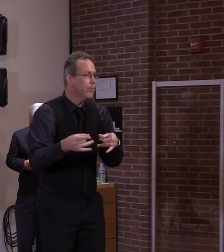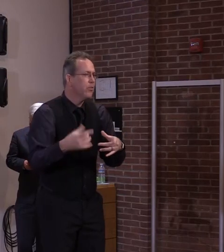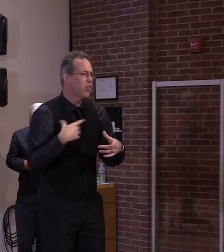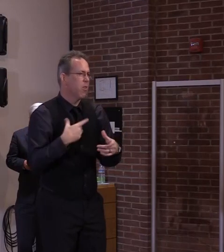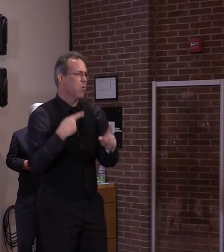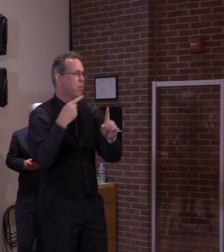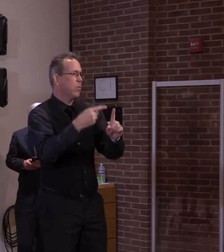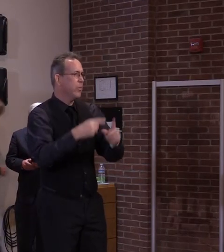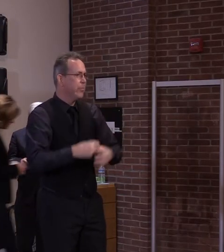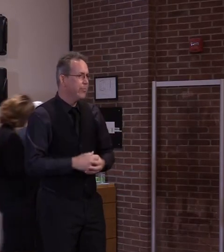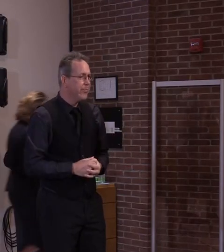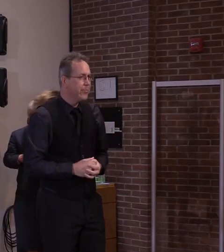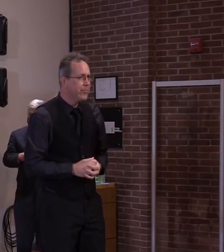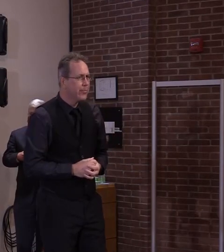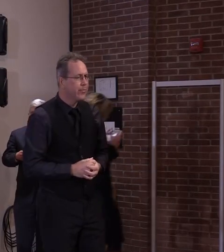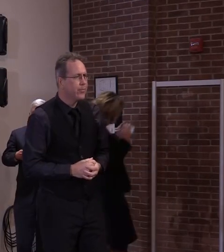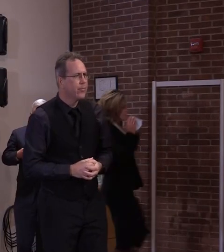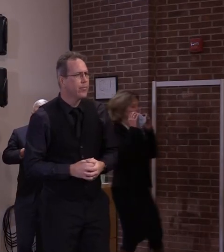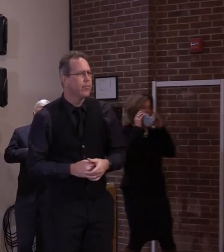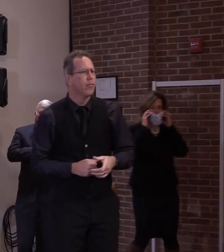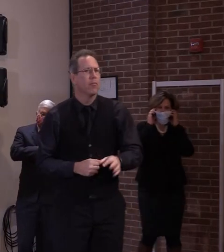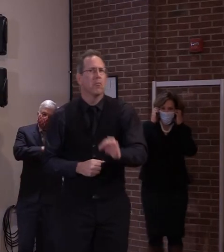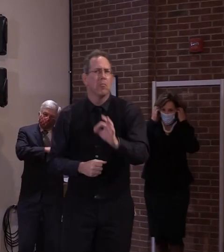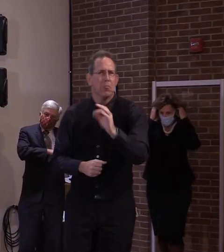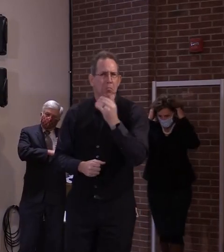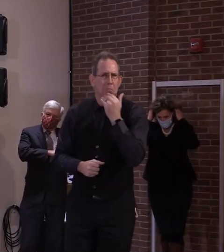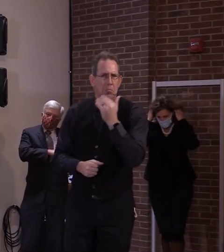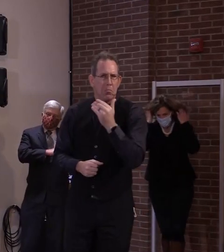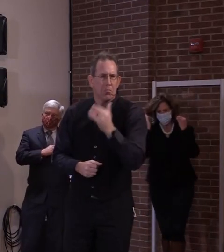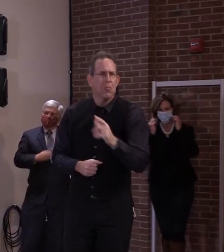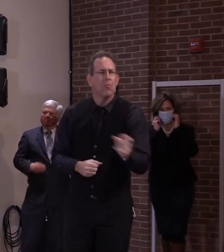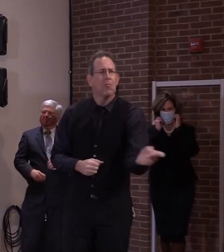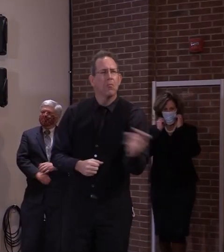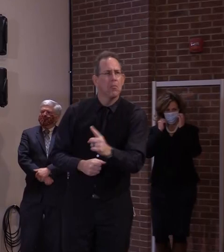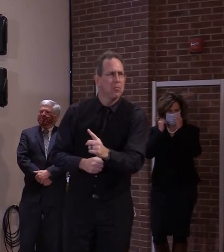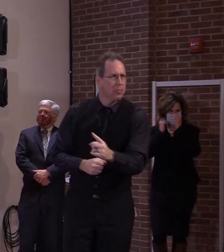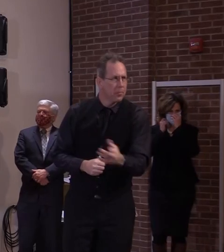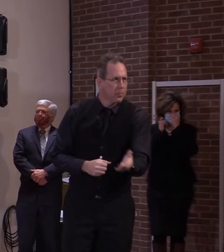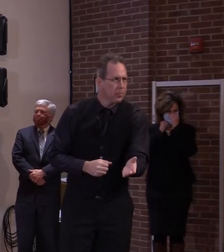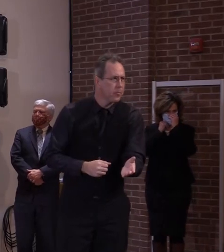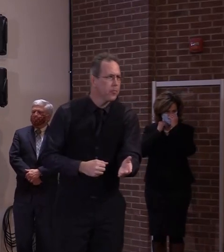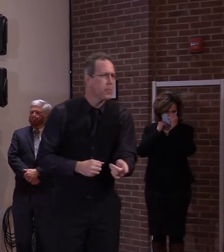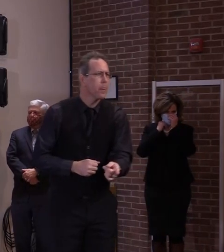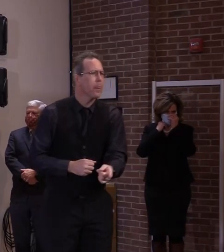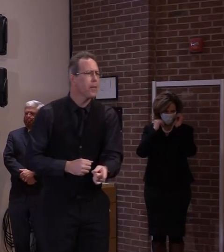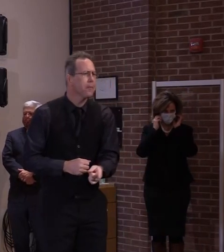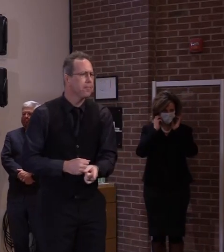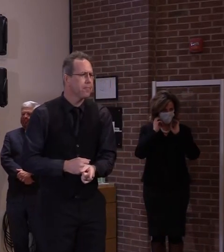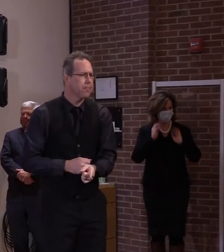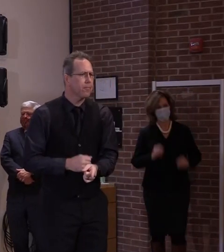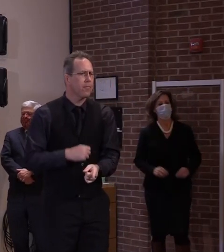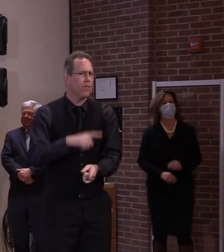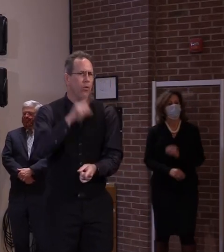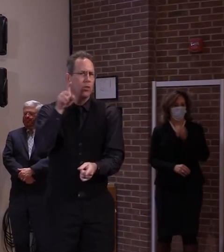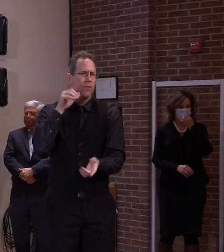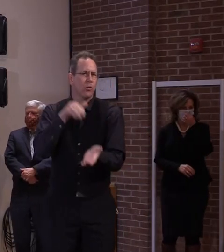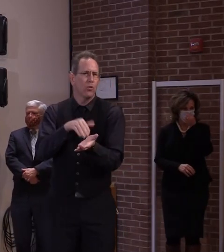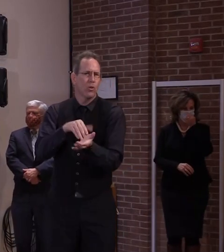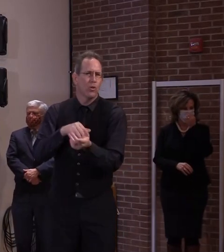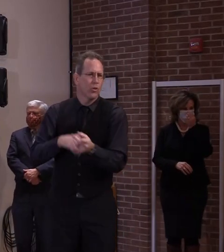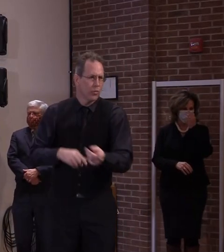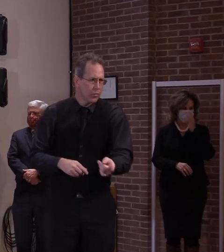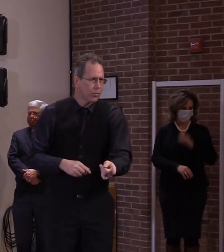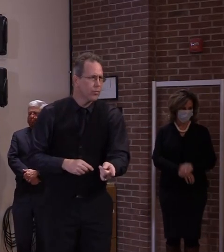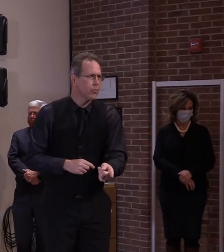Okay, thank you. Maybe not a quick question, but one more question for Dr. Levine. I'm wondering if you can talk a little bit about folks